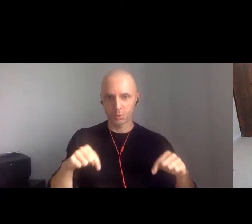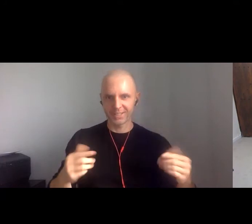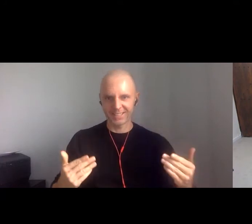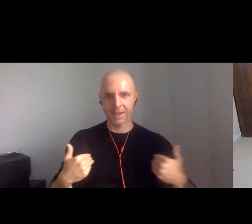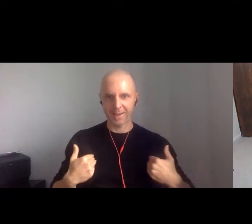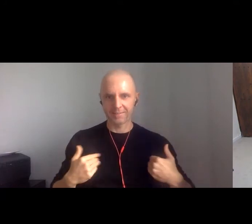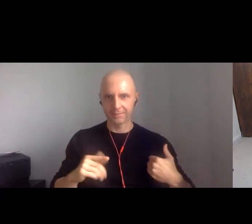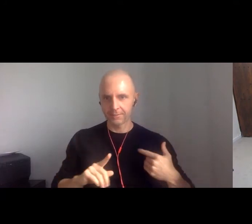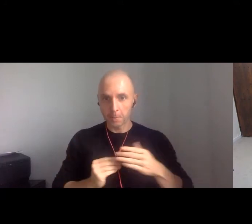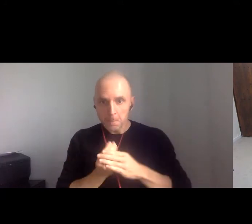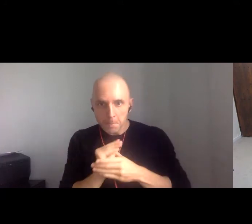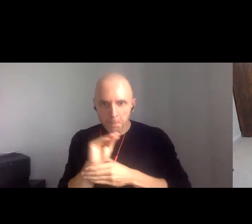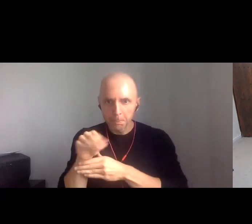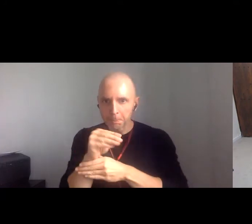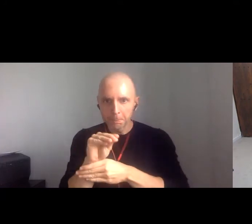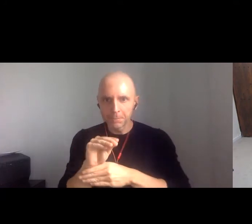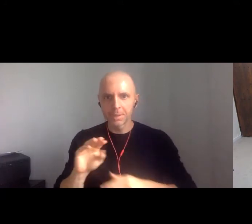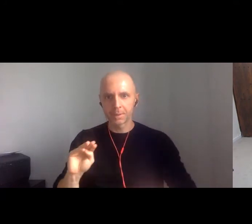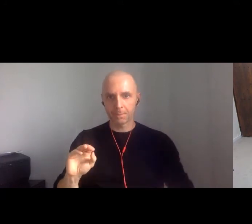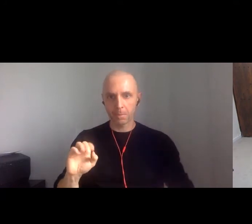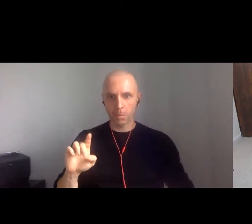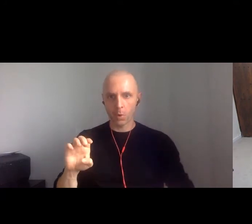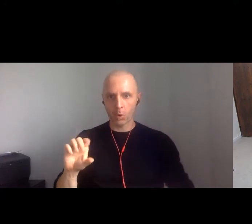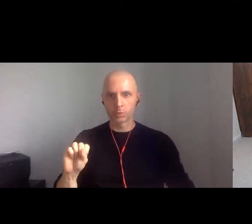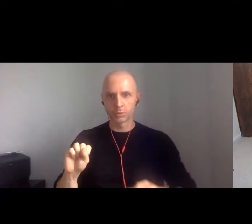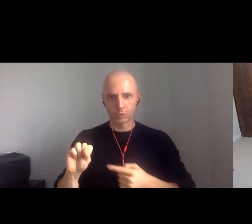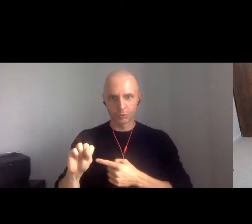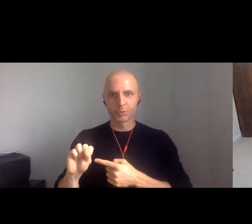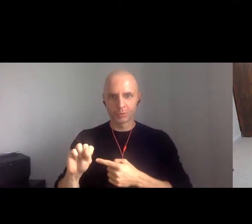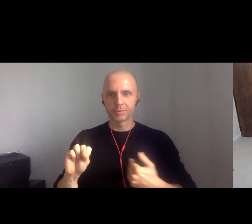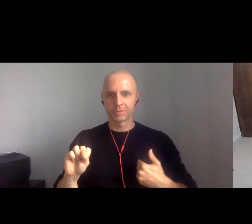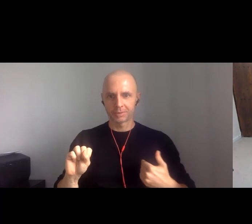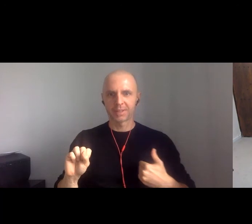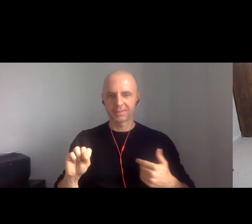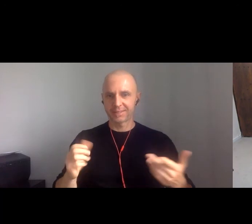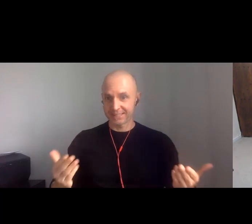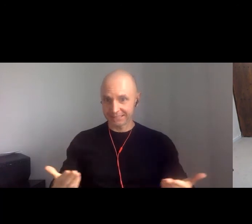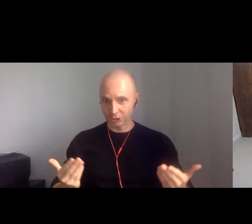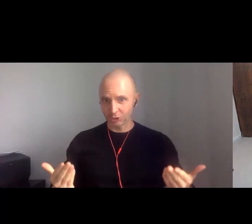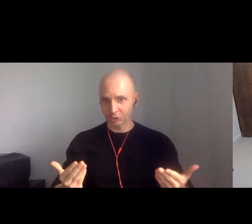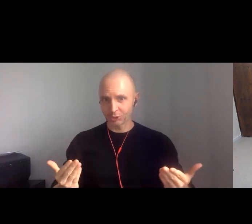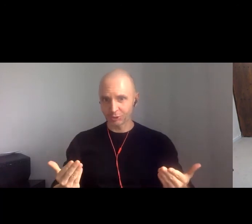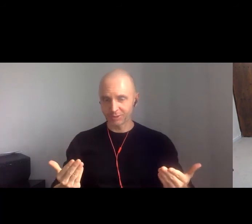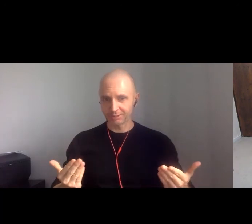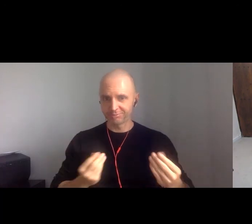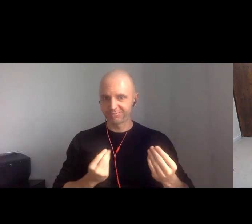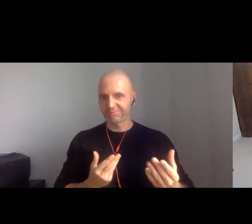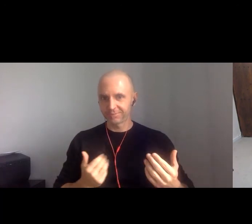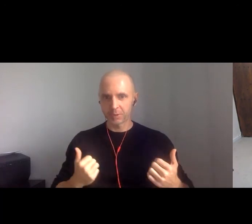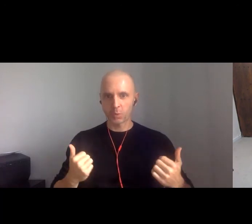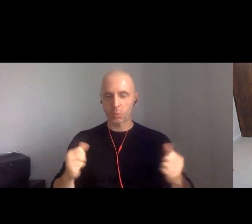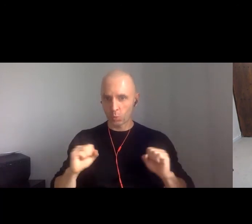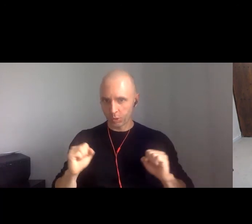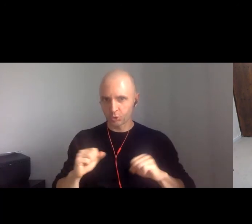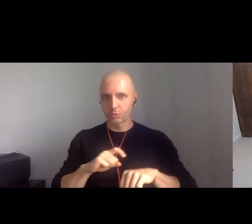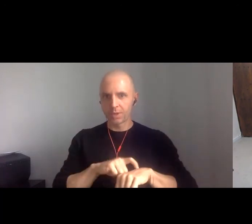we have a good amount of moles on the estate. In the winter, you rarely see them